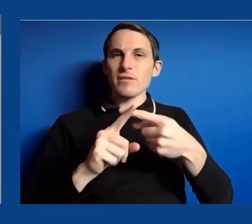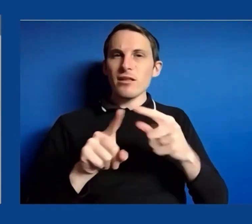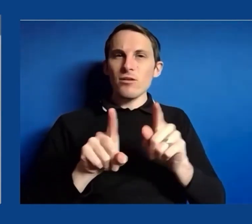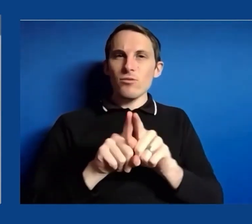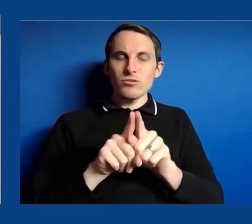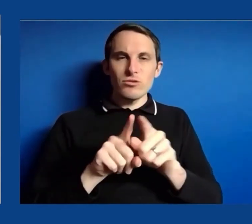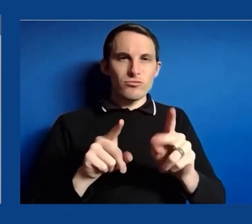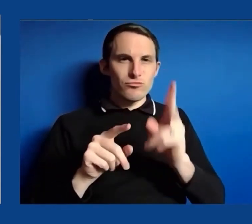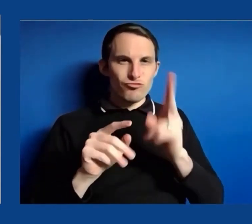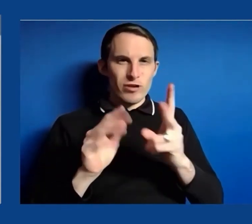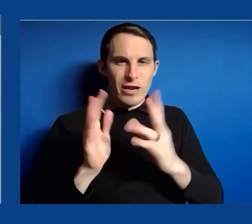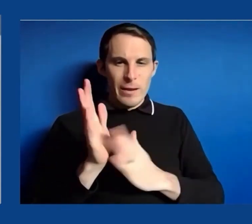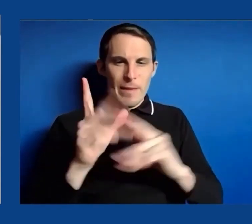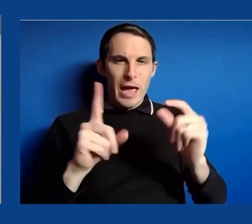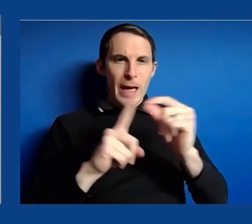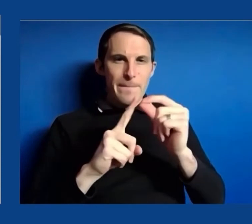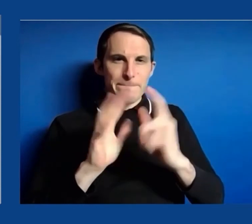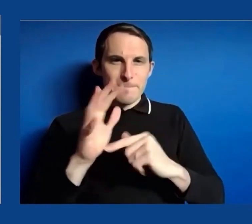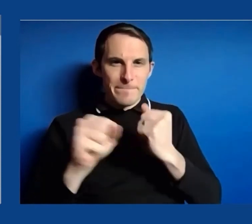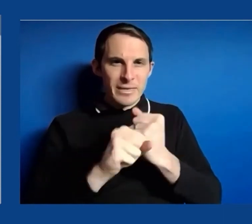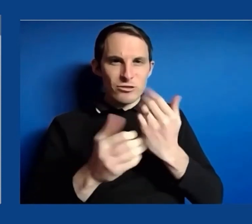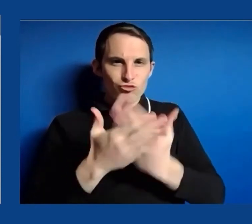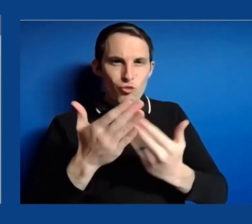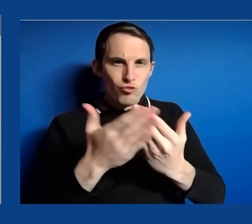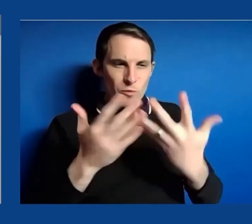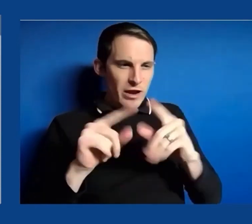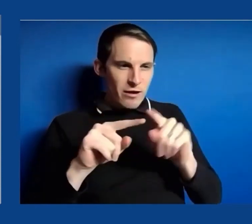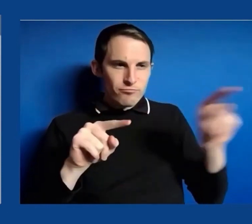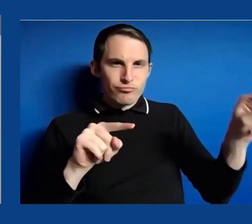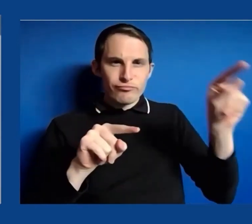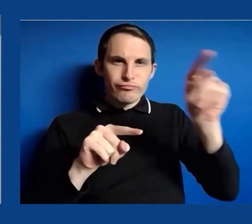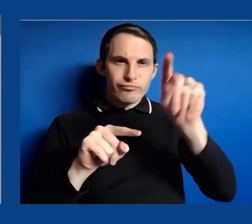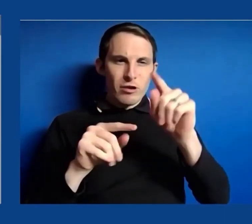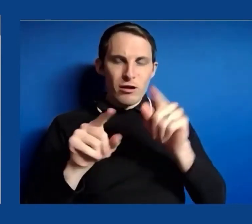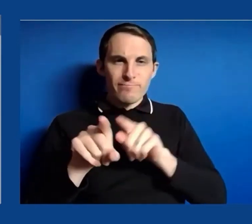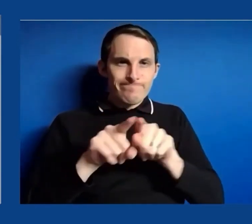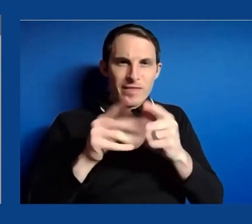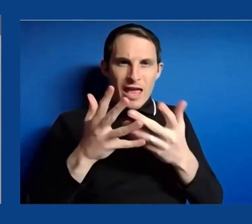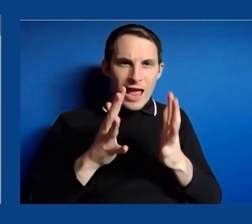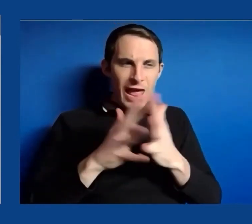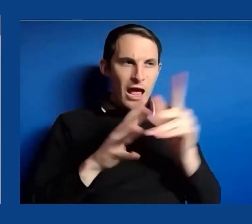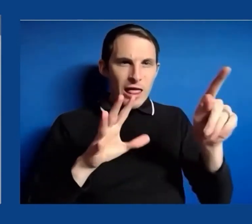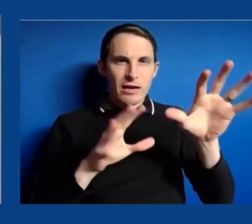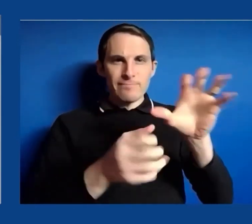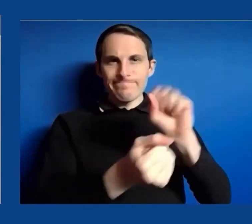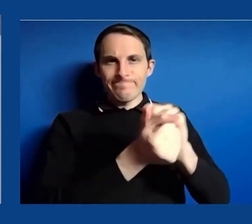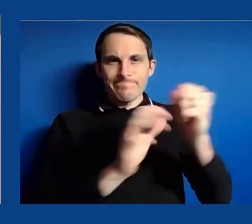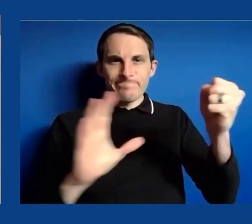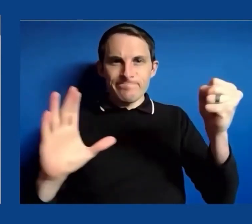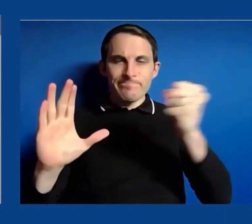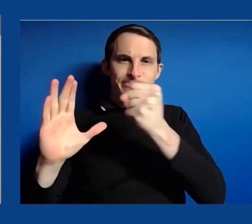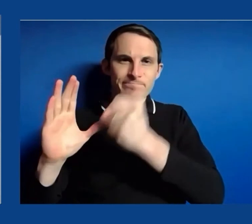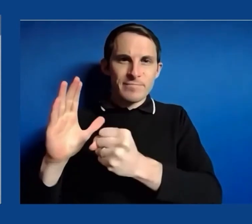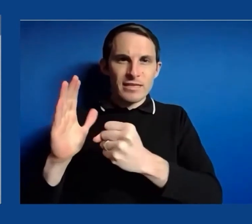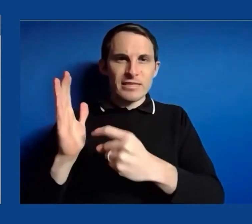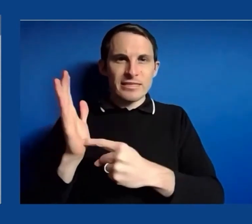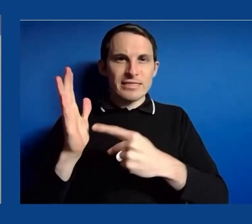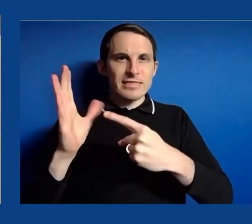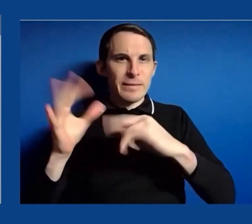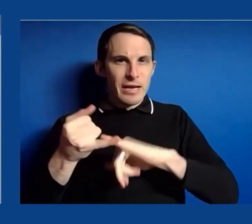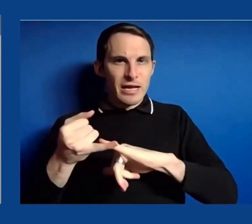remapping the stories of my ancestors, how they were taken to Tasmania, not Tasmania as such,